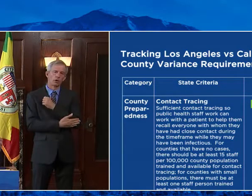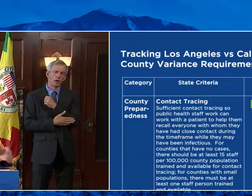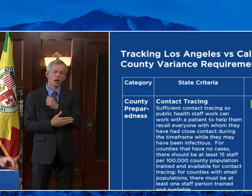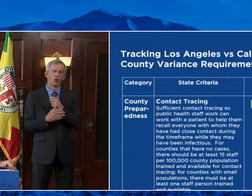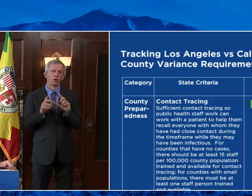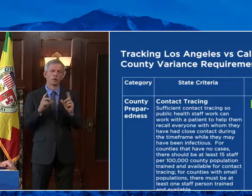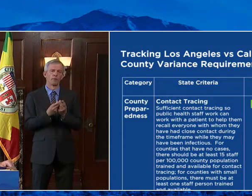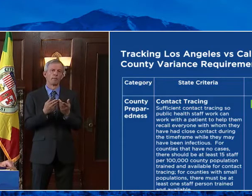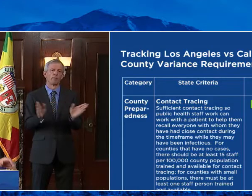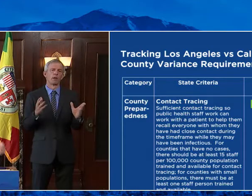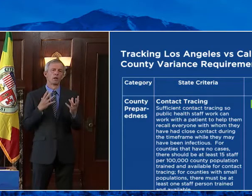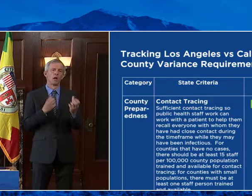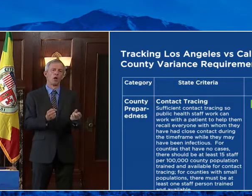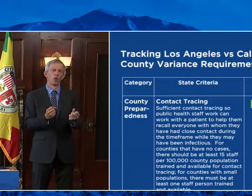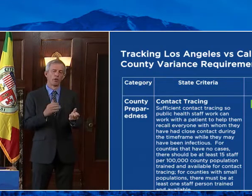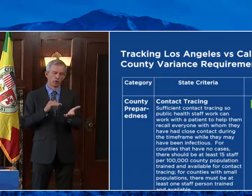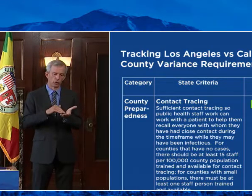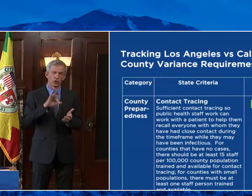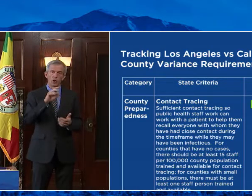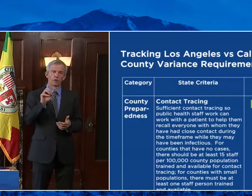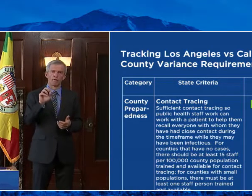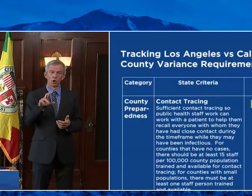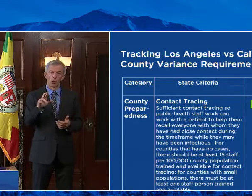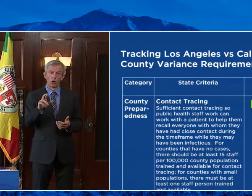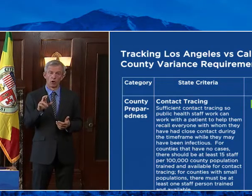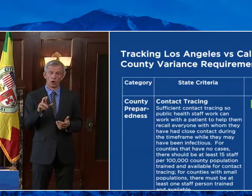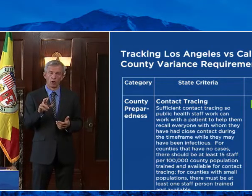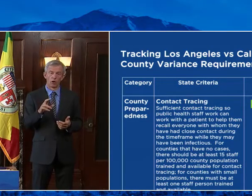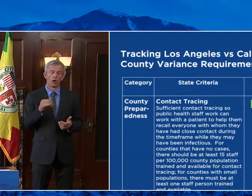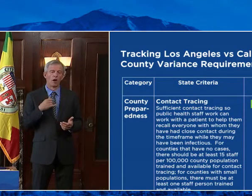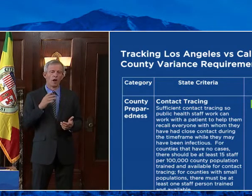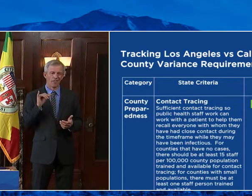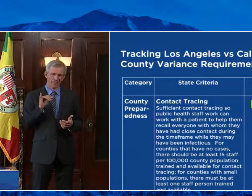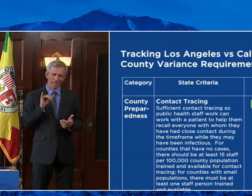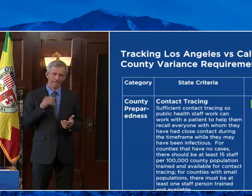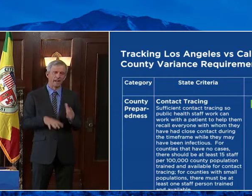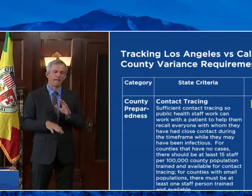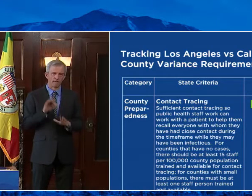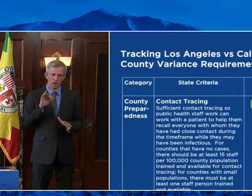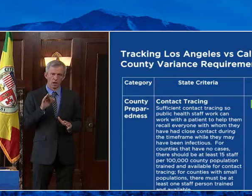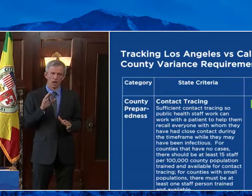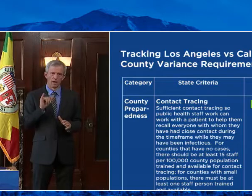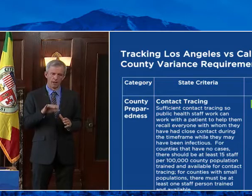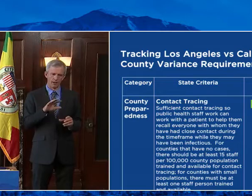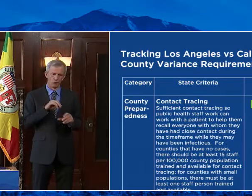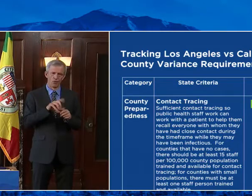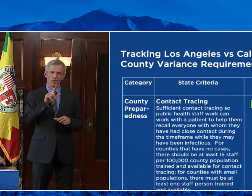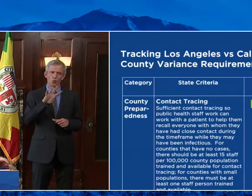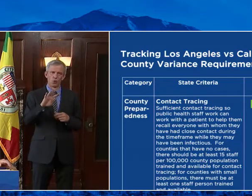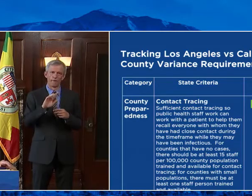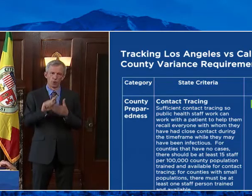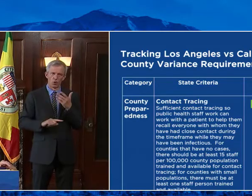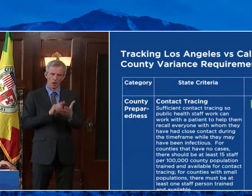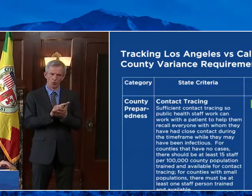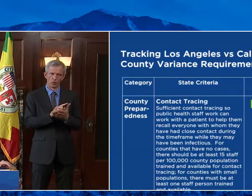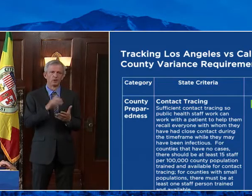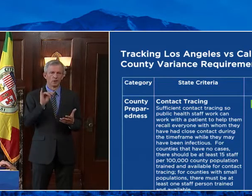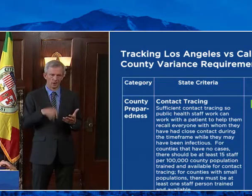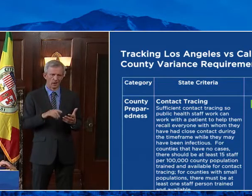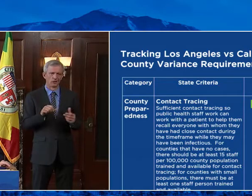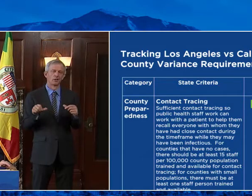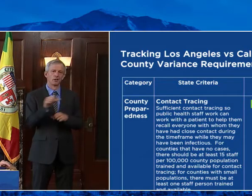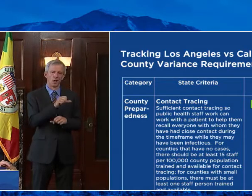Ferrer and her staff. They're able to turn that around within 24 hours. That is the standard. And also the state says to make sure we have